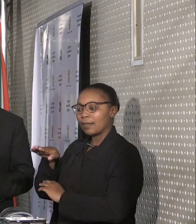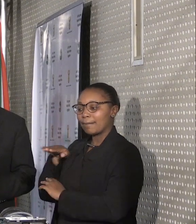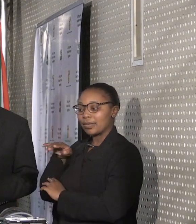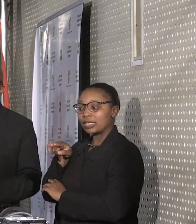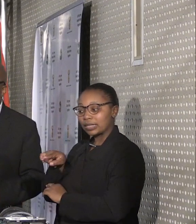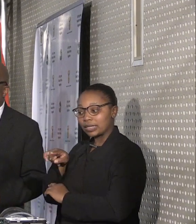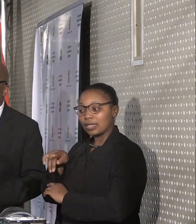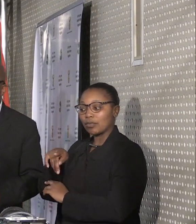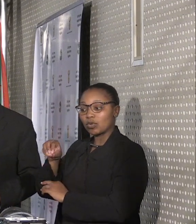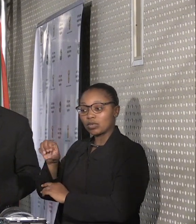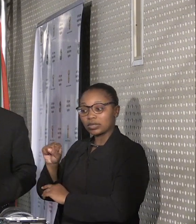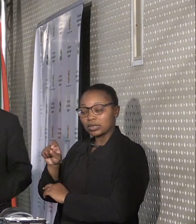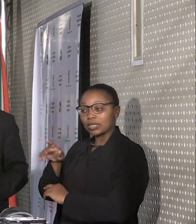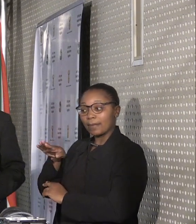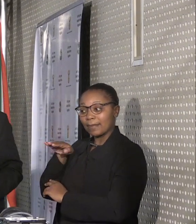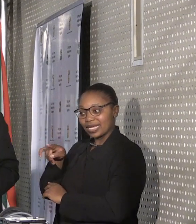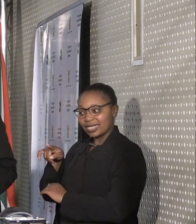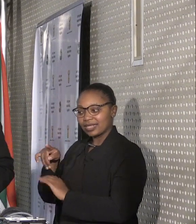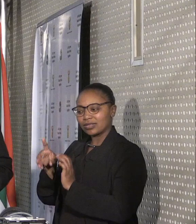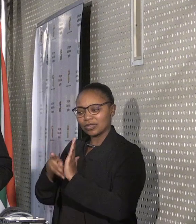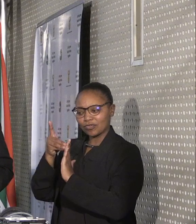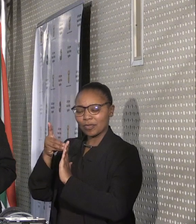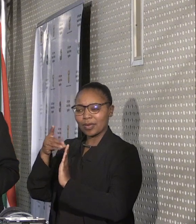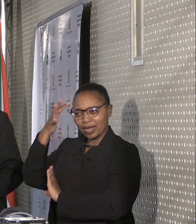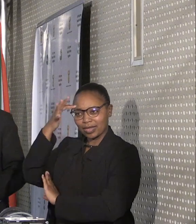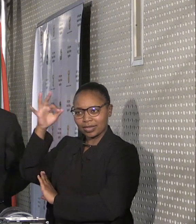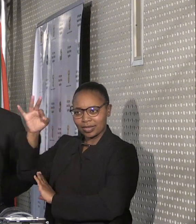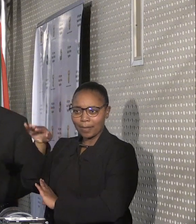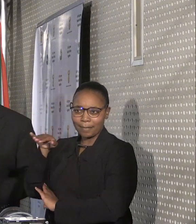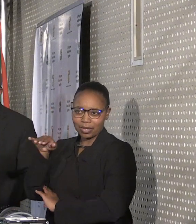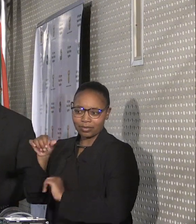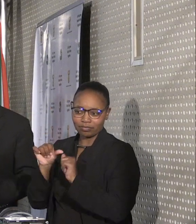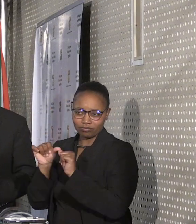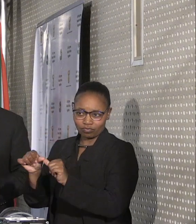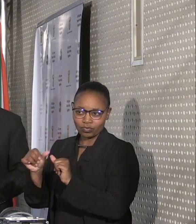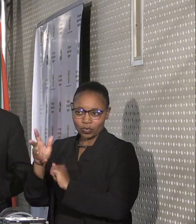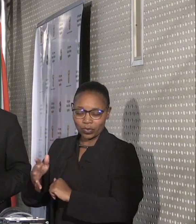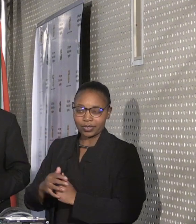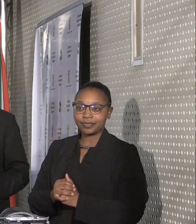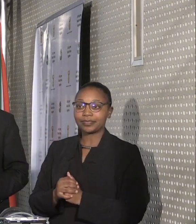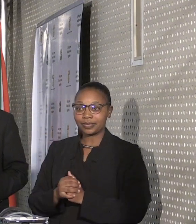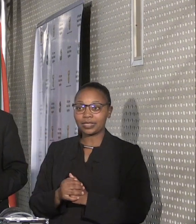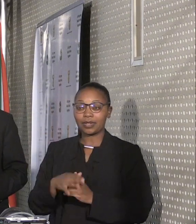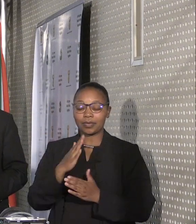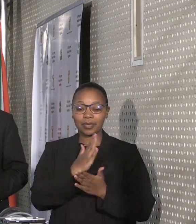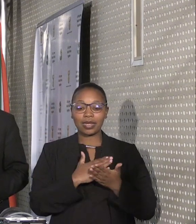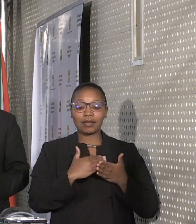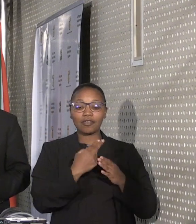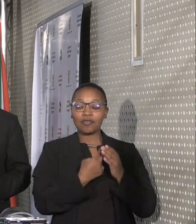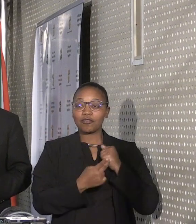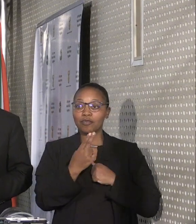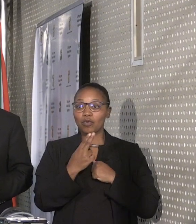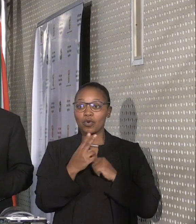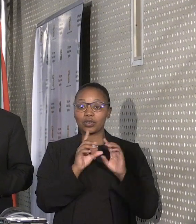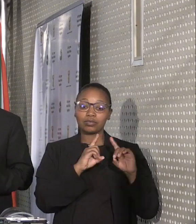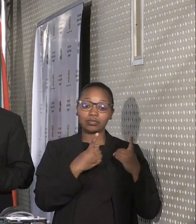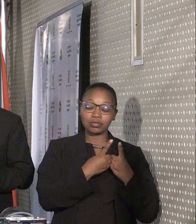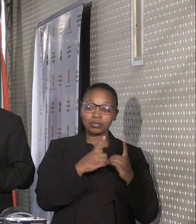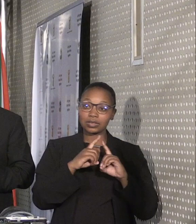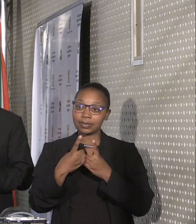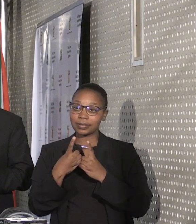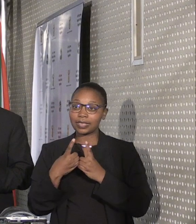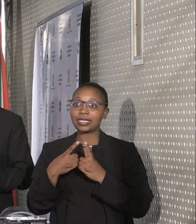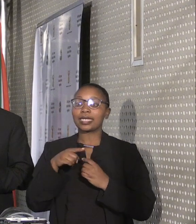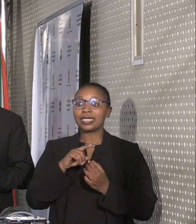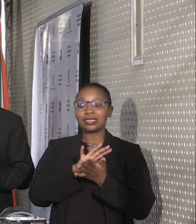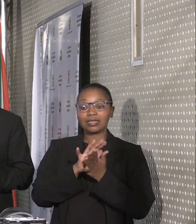bank. In conclusion, on behalf of both agencies, government wishes to profusely